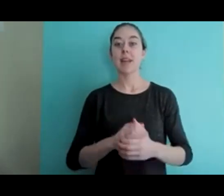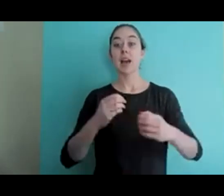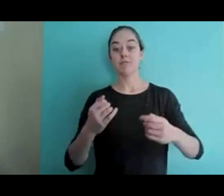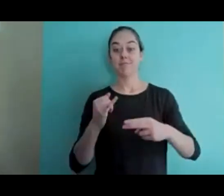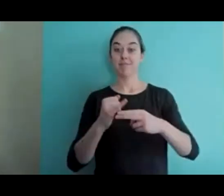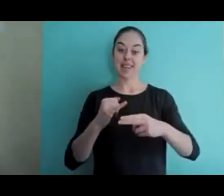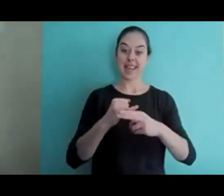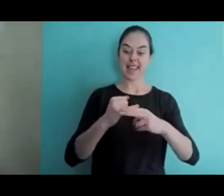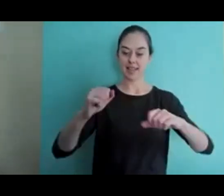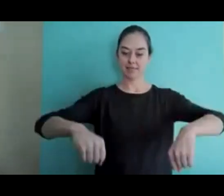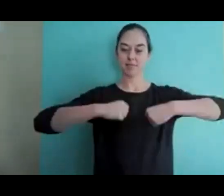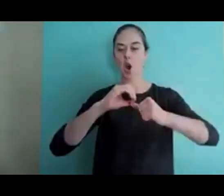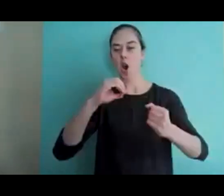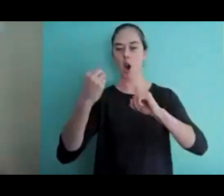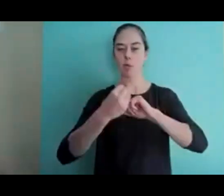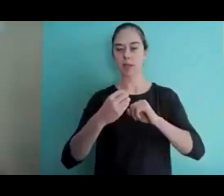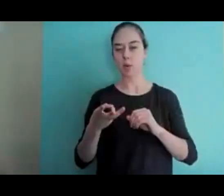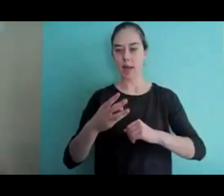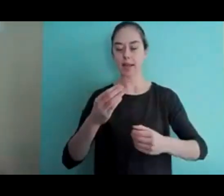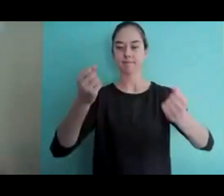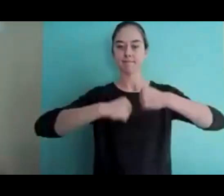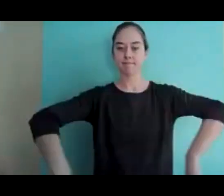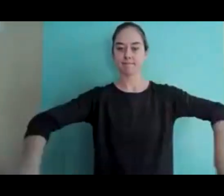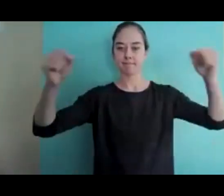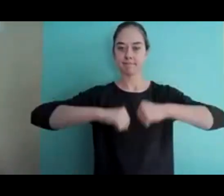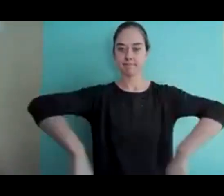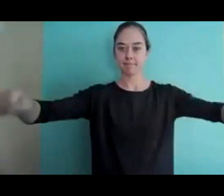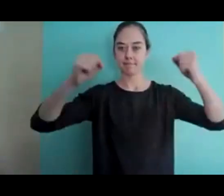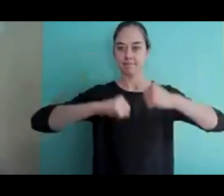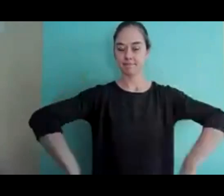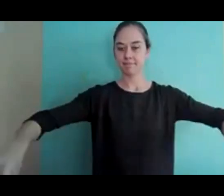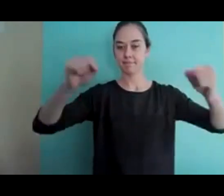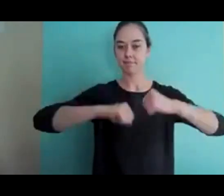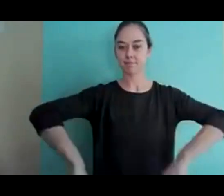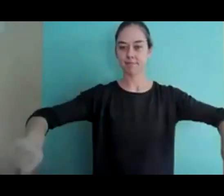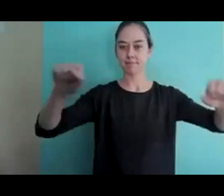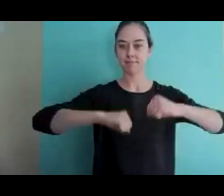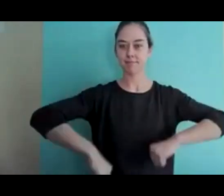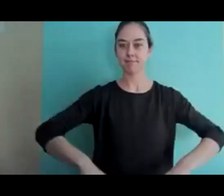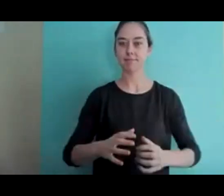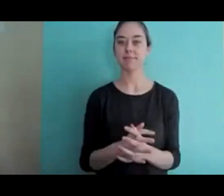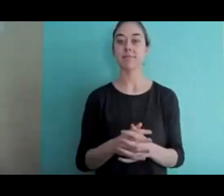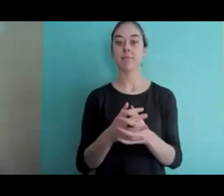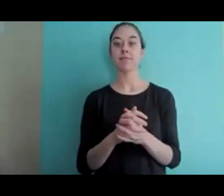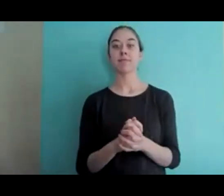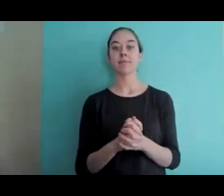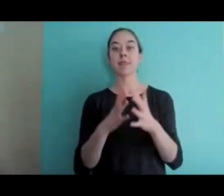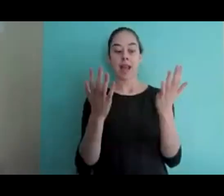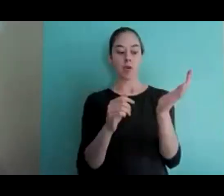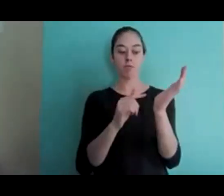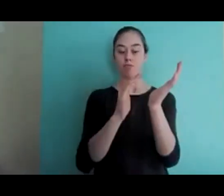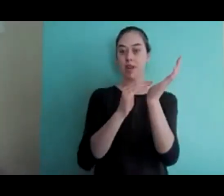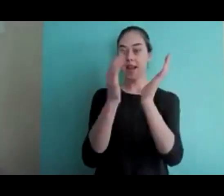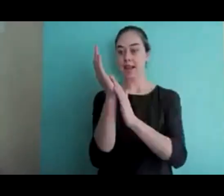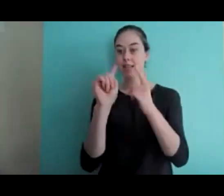Inside, opposite direction. There we go. That's it, guys. Keep it going. Roll out the hands and